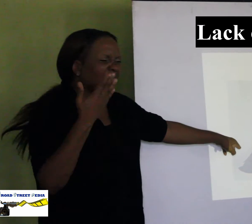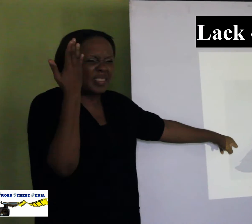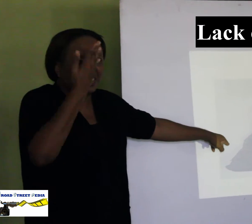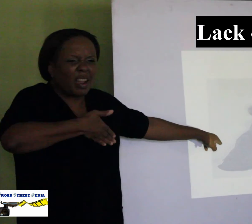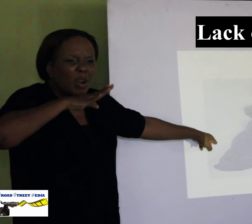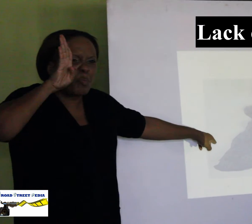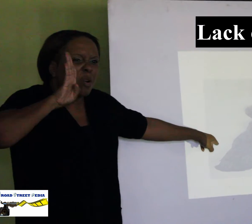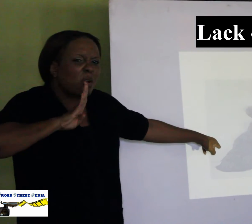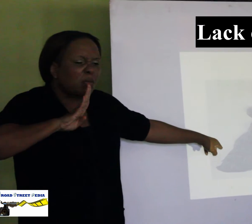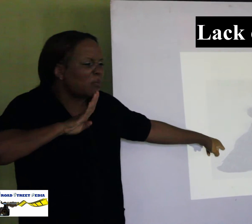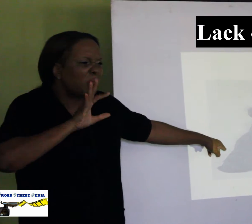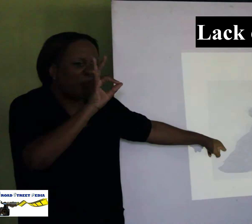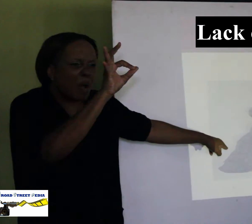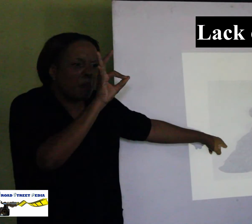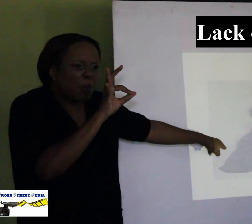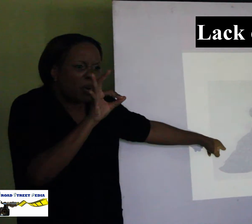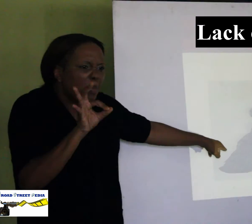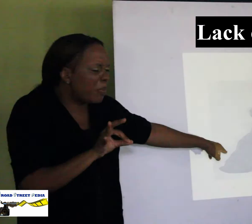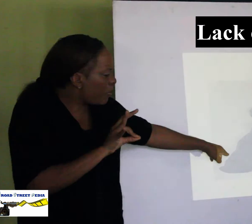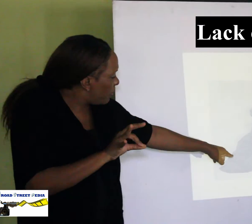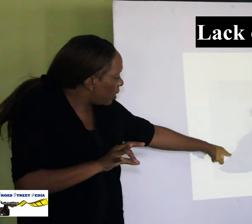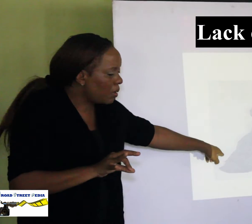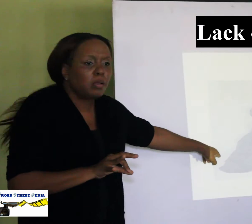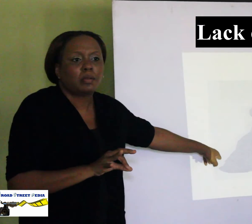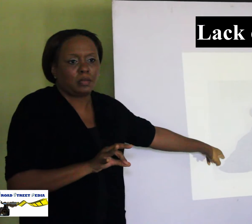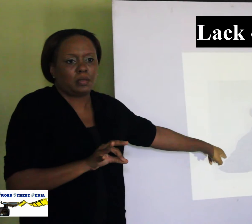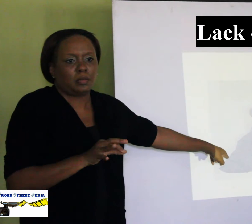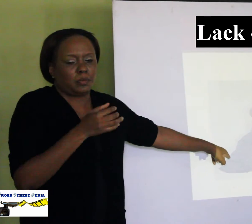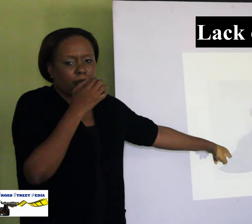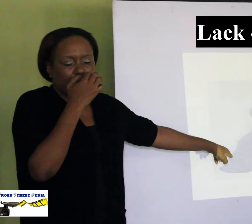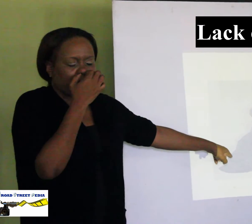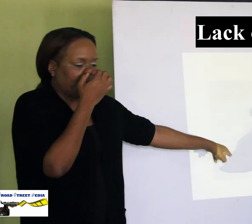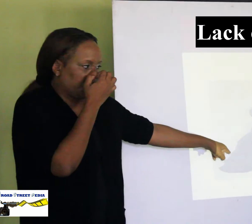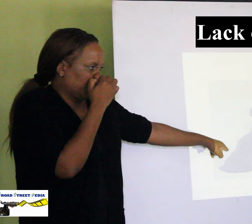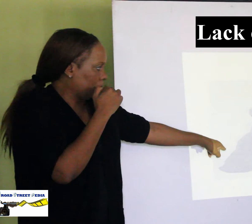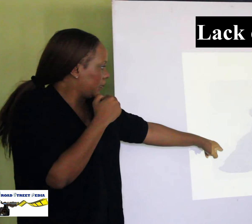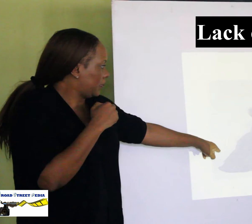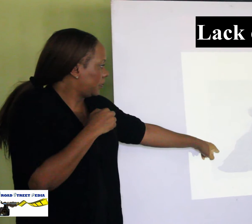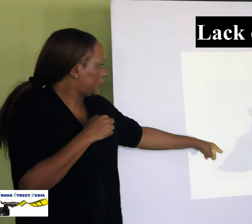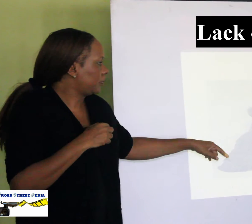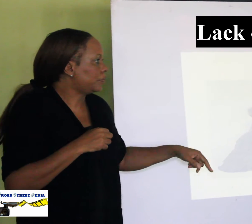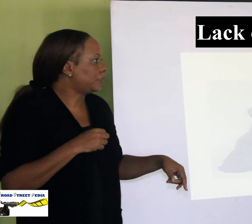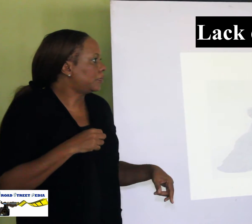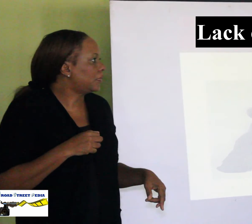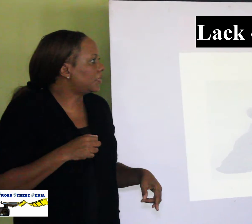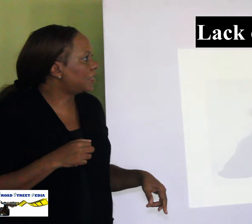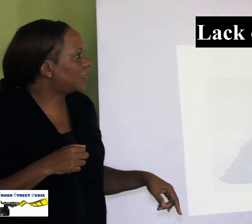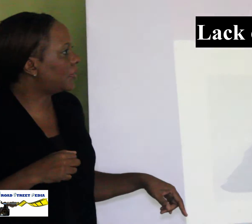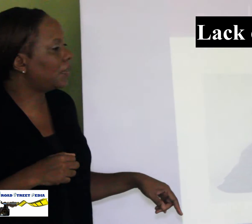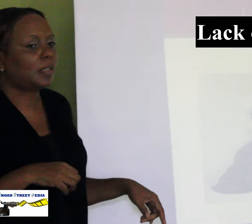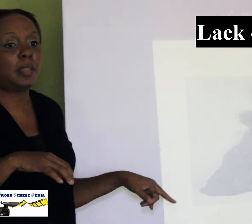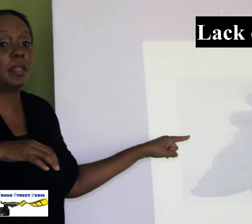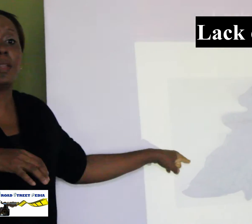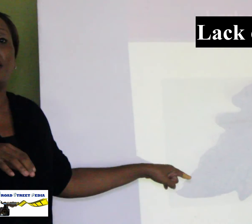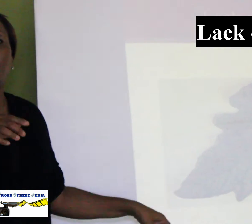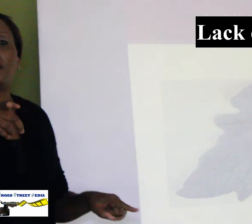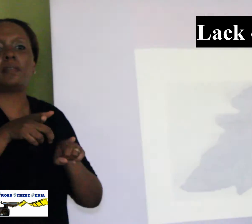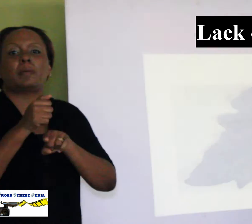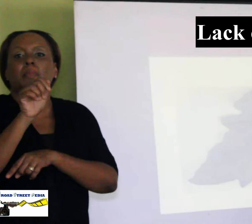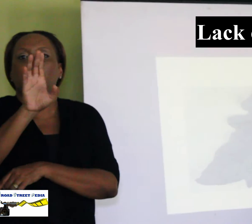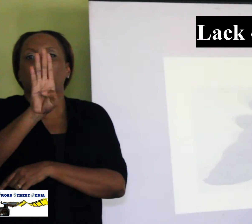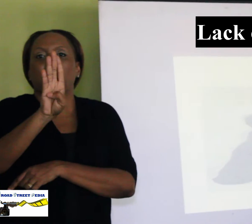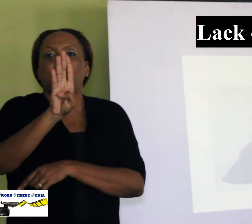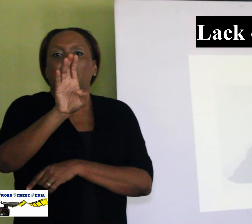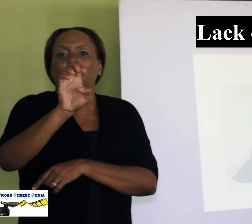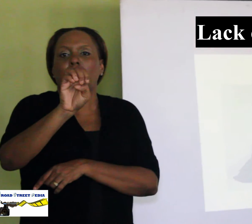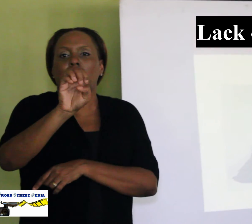spots in the leaf, right? And sometimes, this is a bean leaf, sorry, this is a bean leaf, and